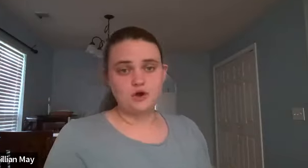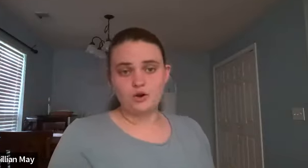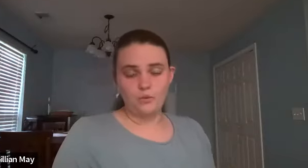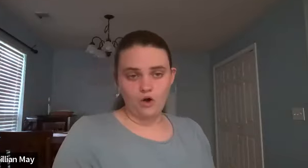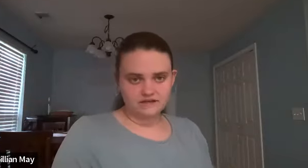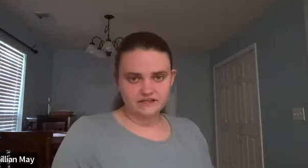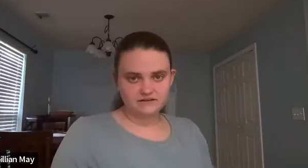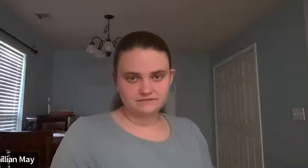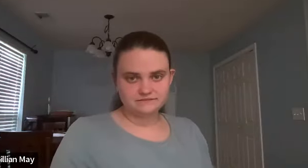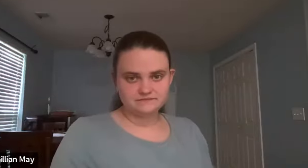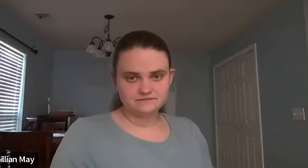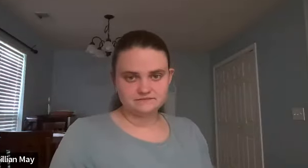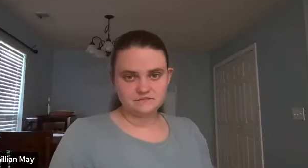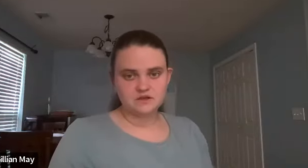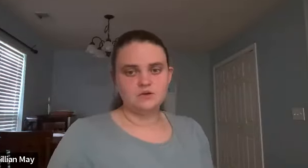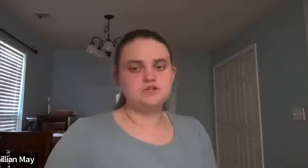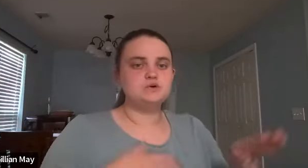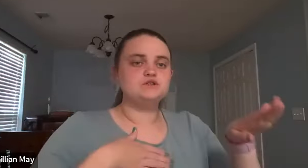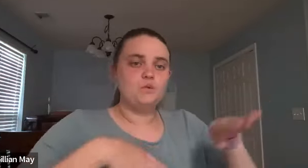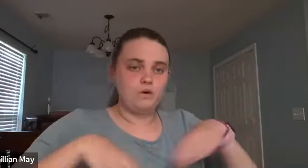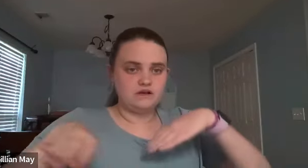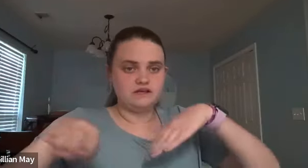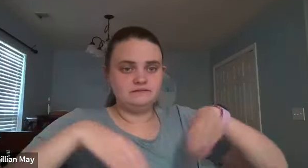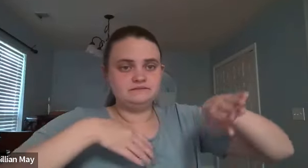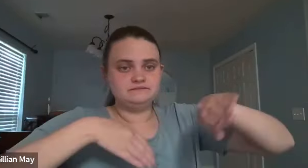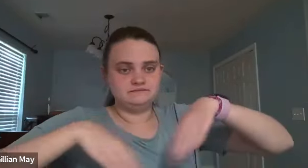our walking, which was walking.